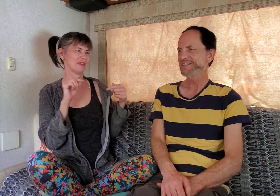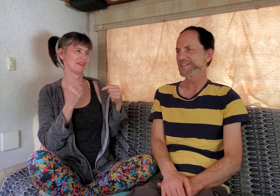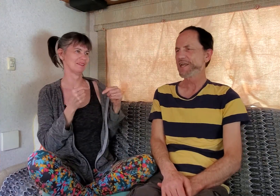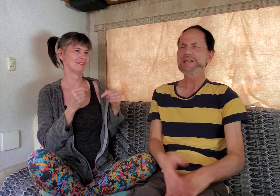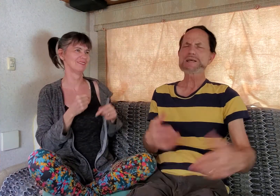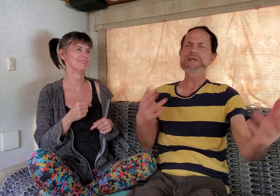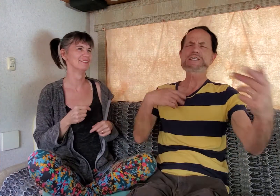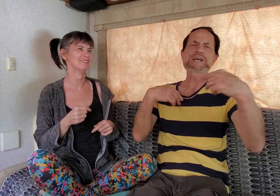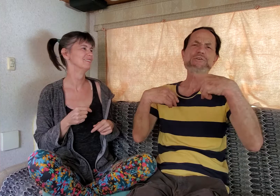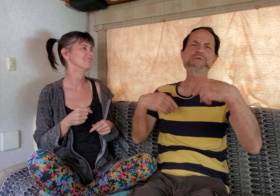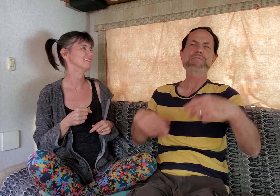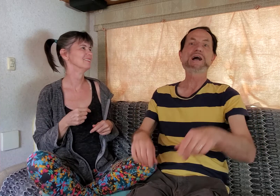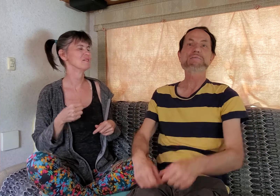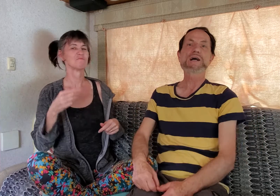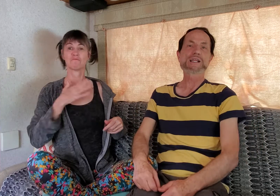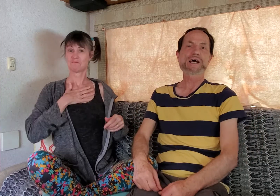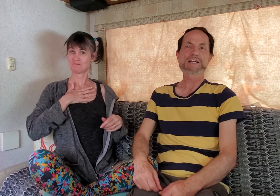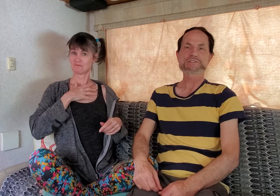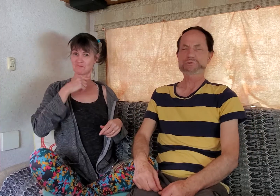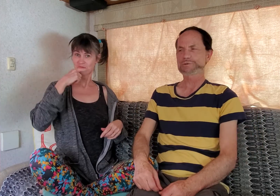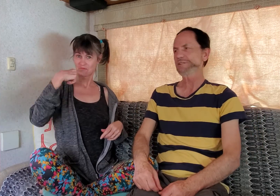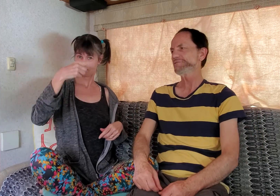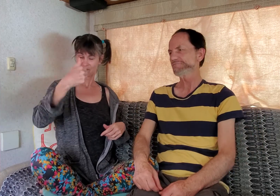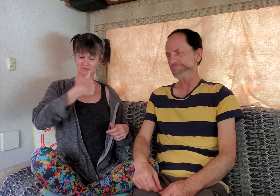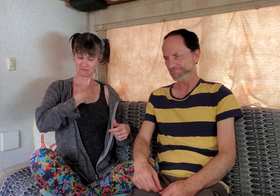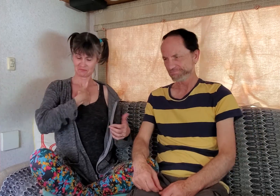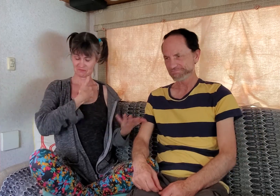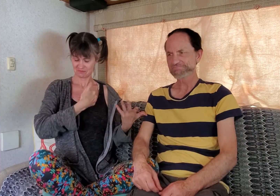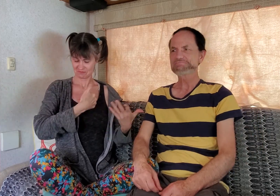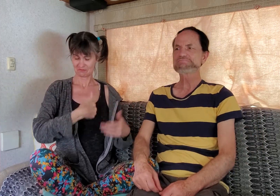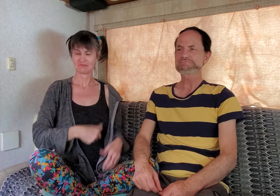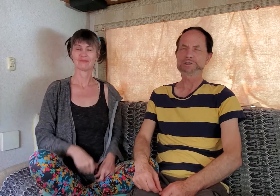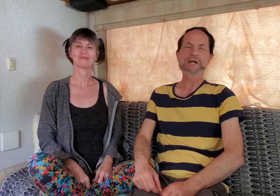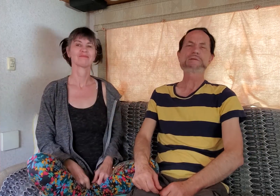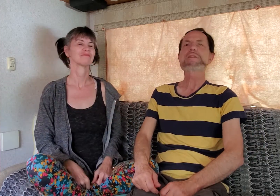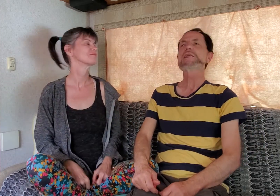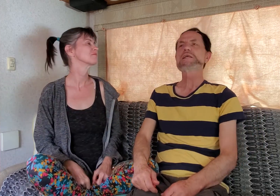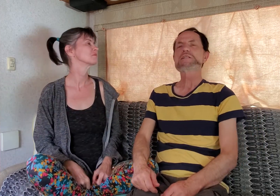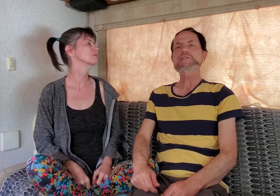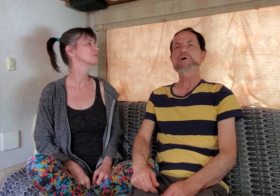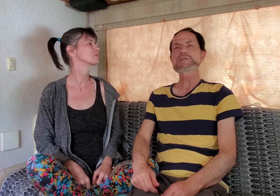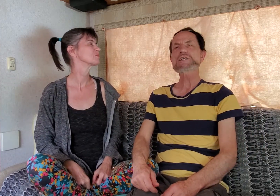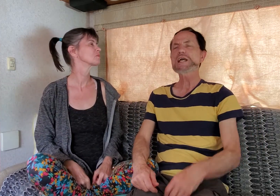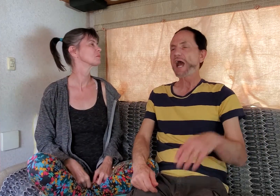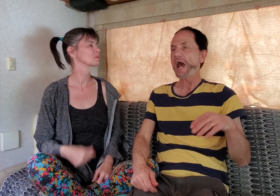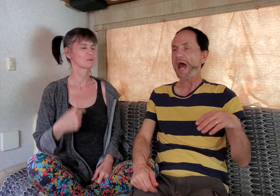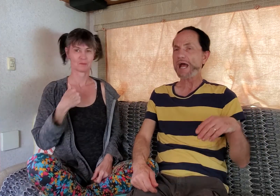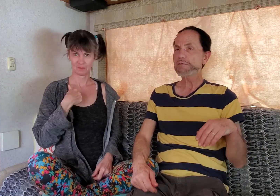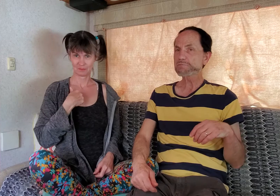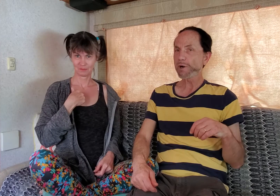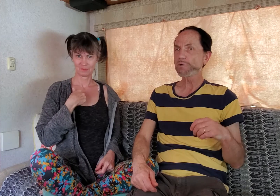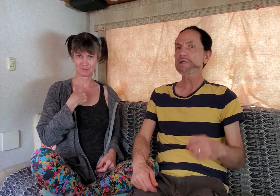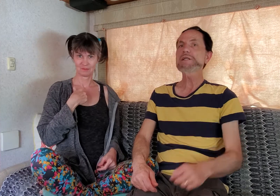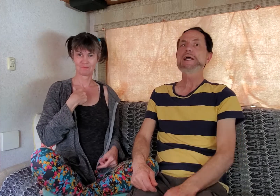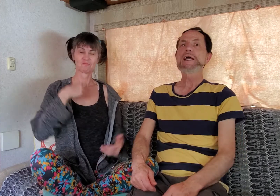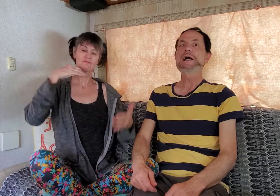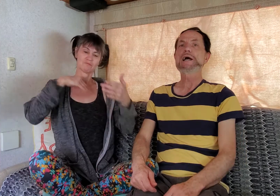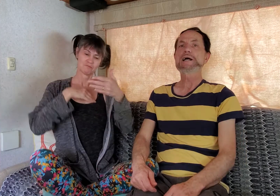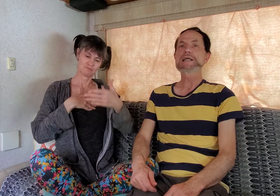mean. Let me tell you about my life story. All right. So you see, I was born in